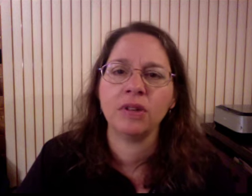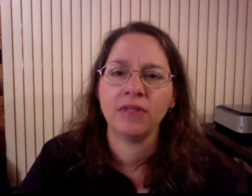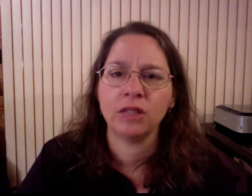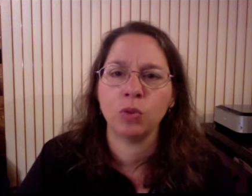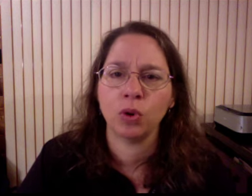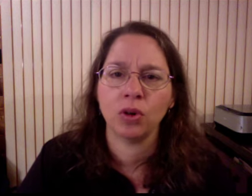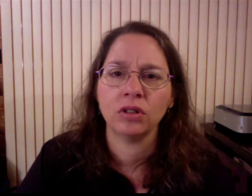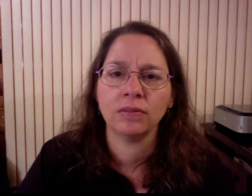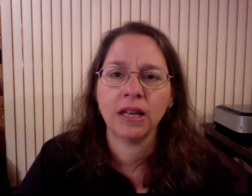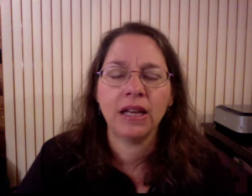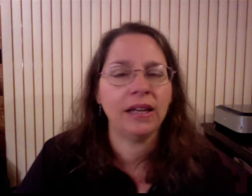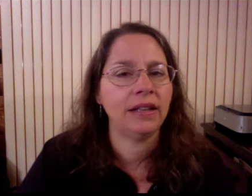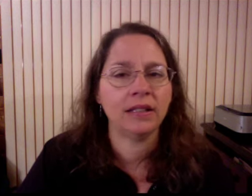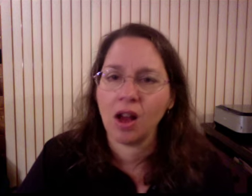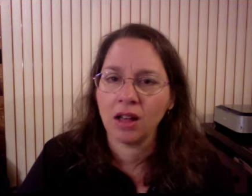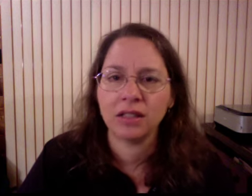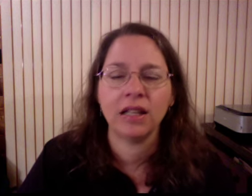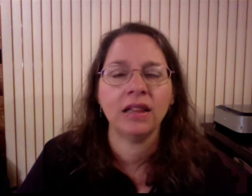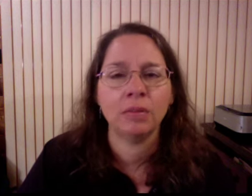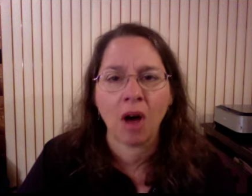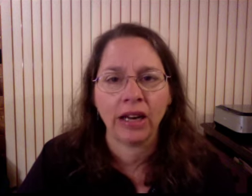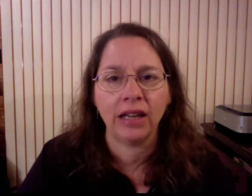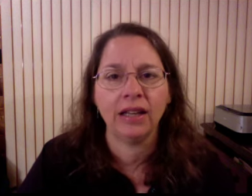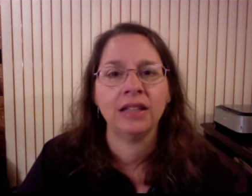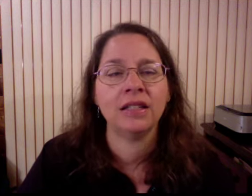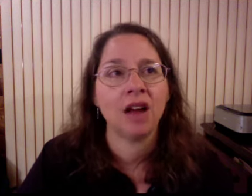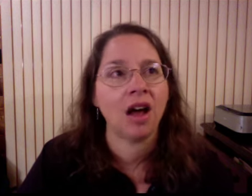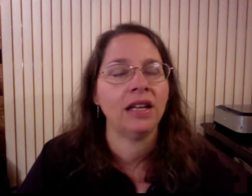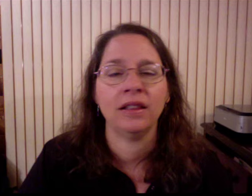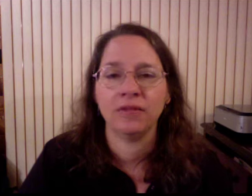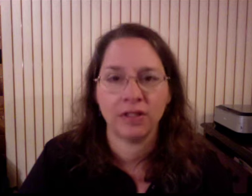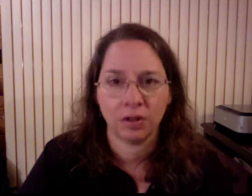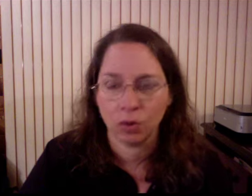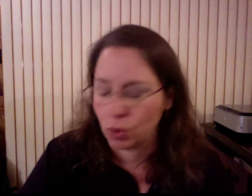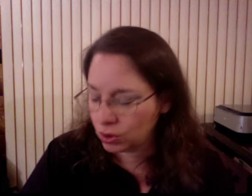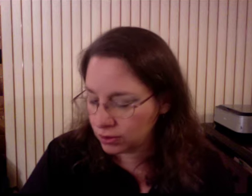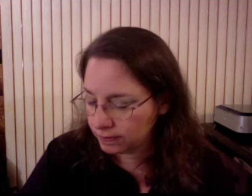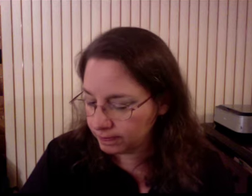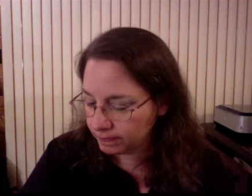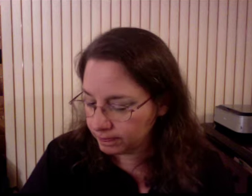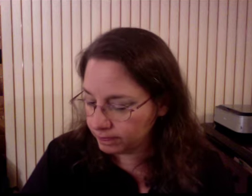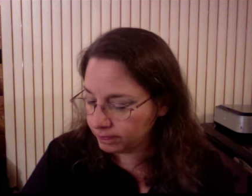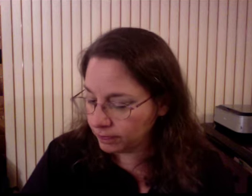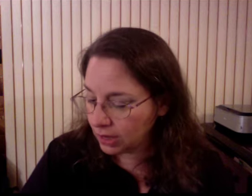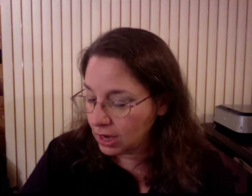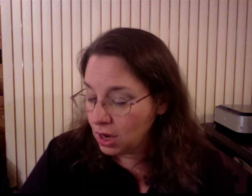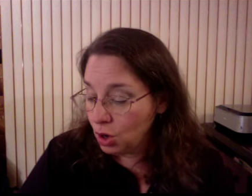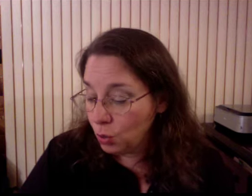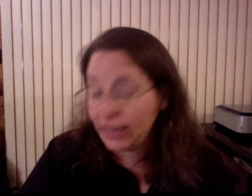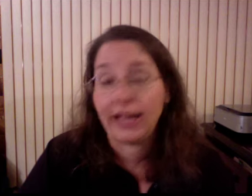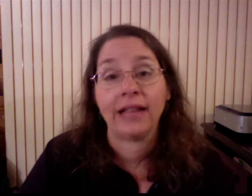this world. It's not in the body. It's not in the physical world. We can get